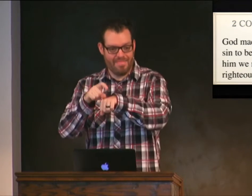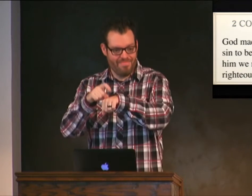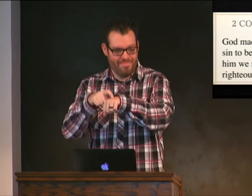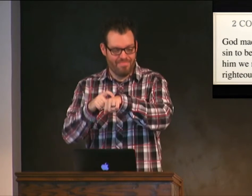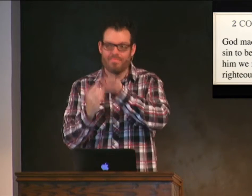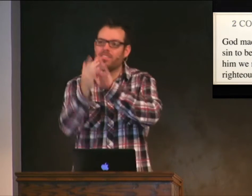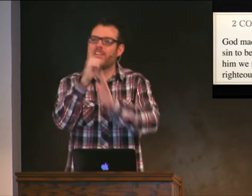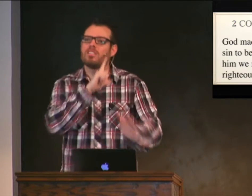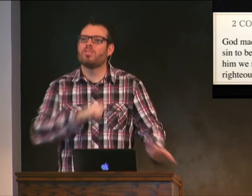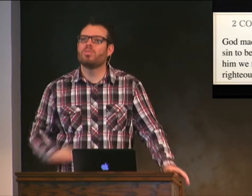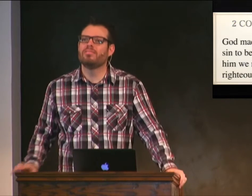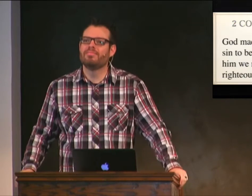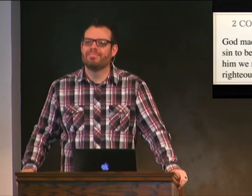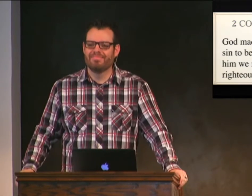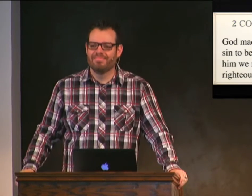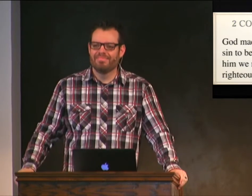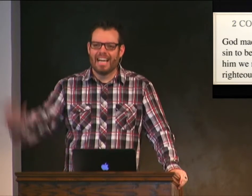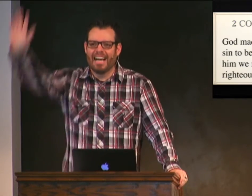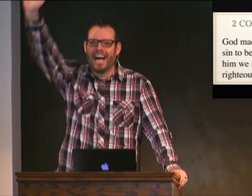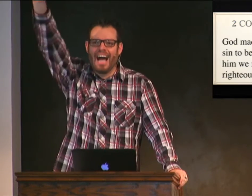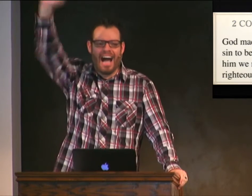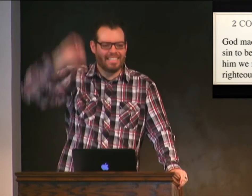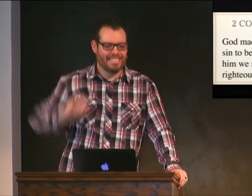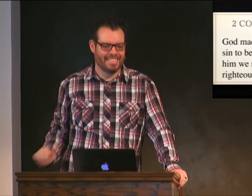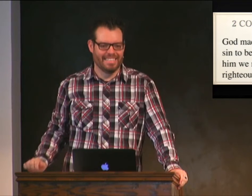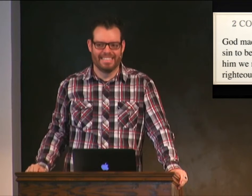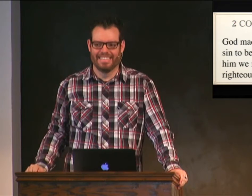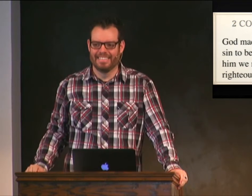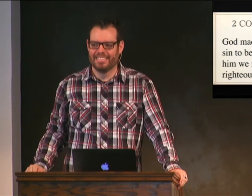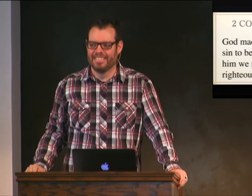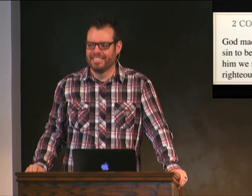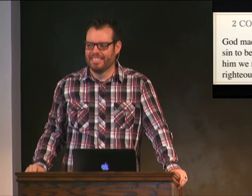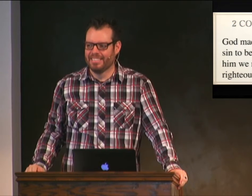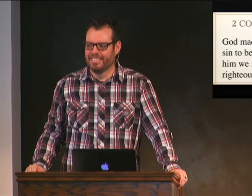it's your time, you face the Lord,